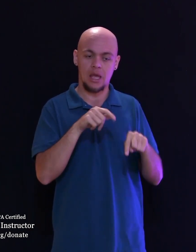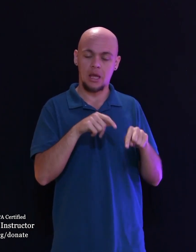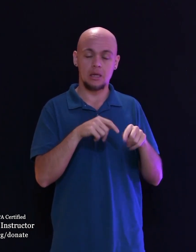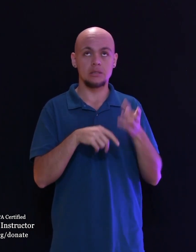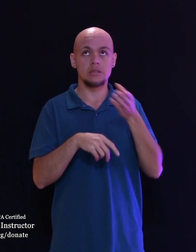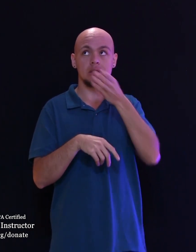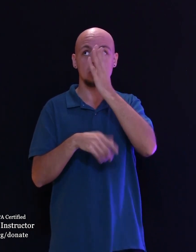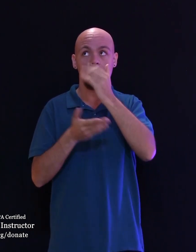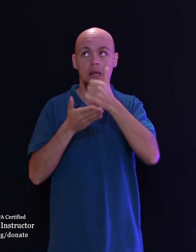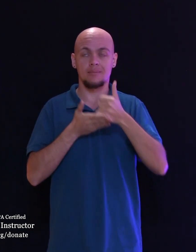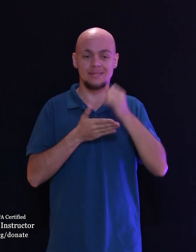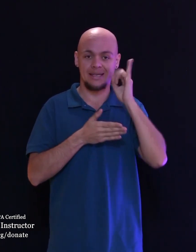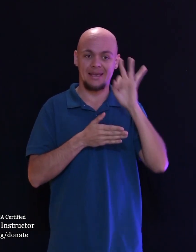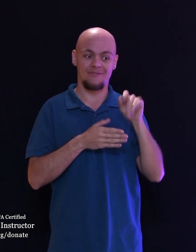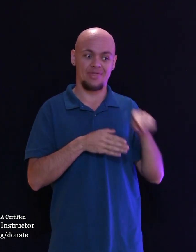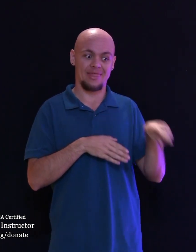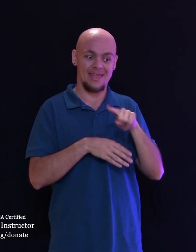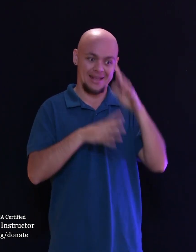do.